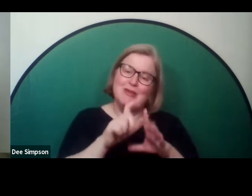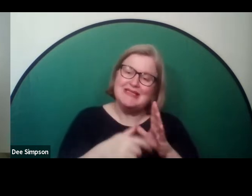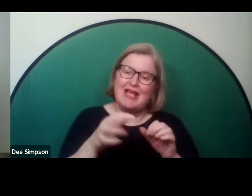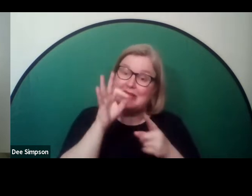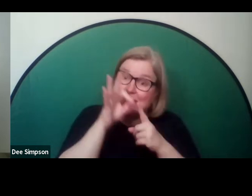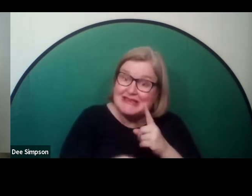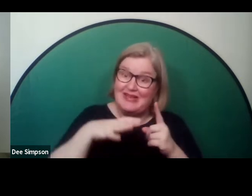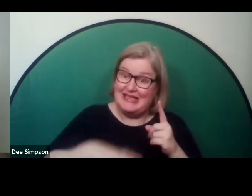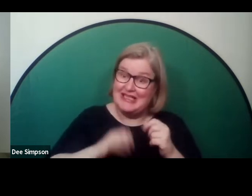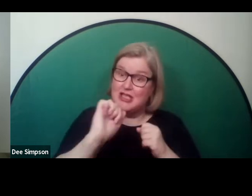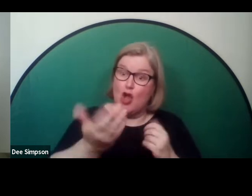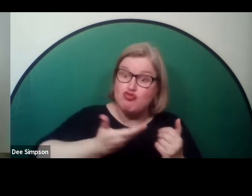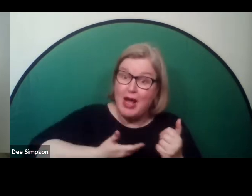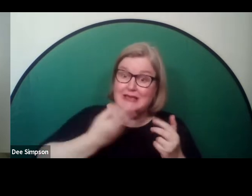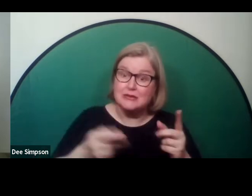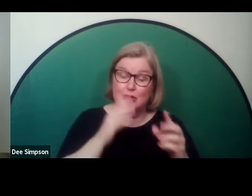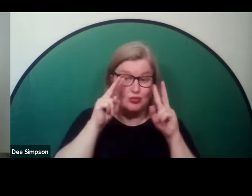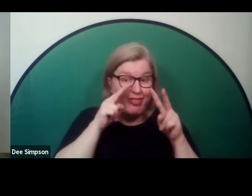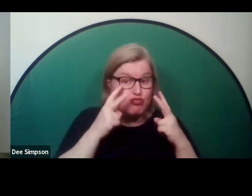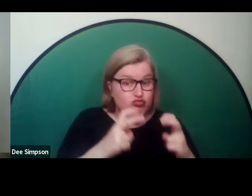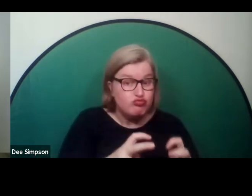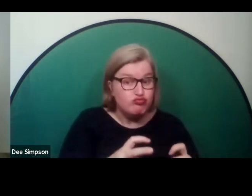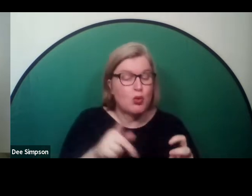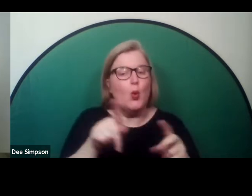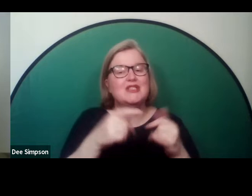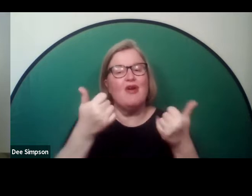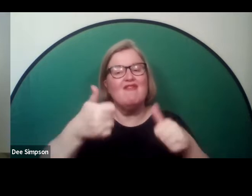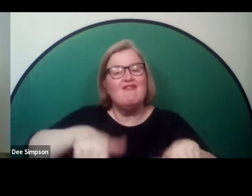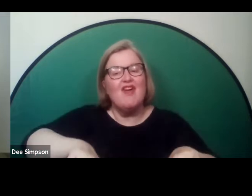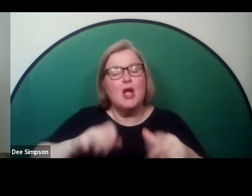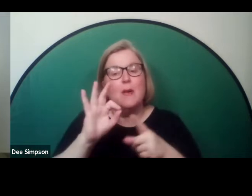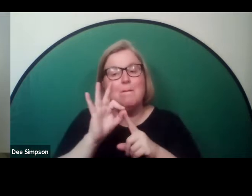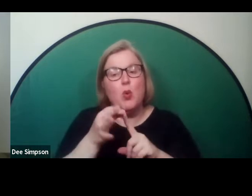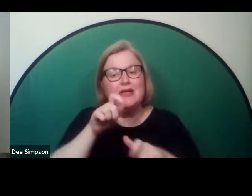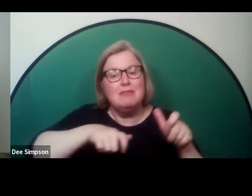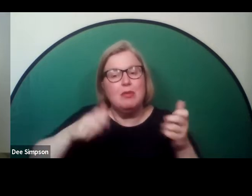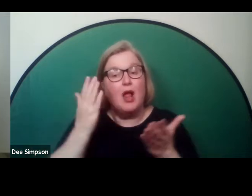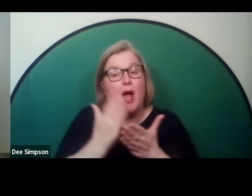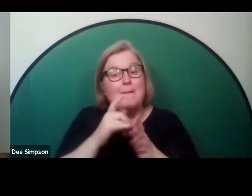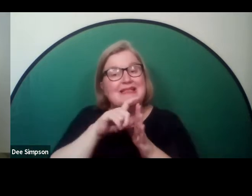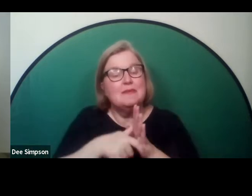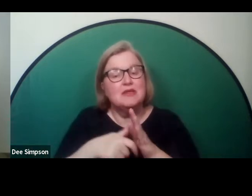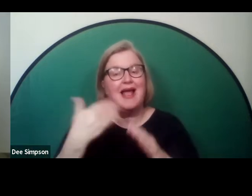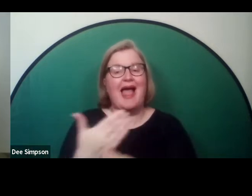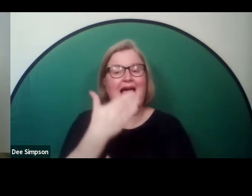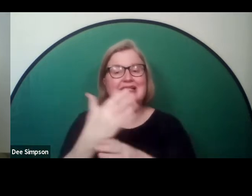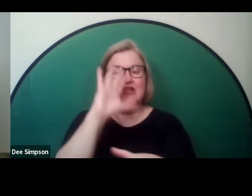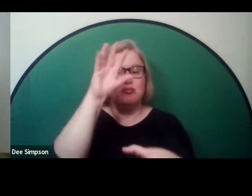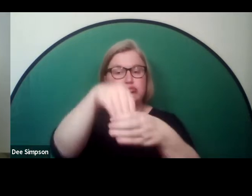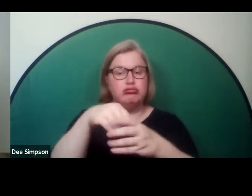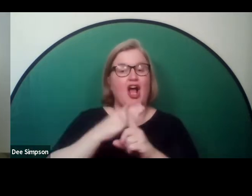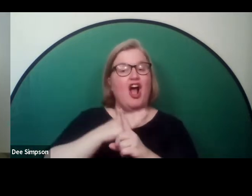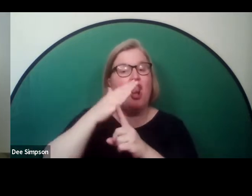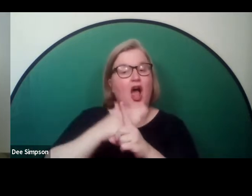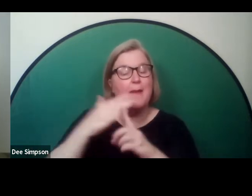are of persons with disabilities. And then, of course, the final point, we know that people with disabilities need to be active participants in climate